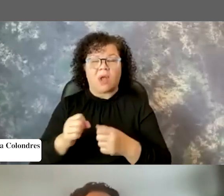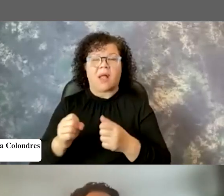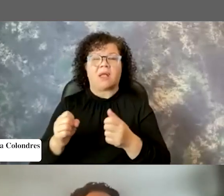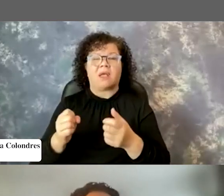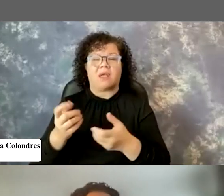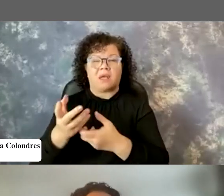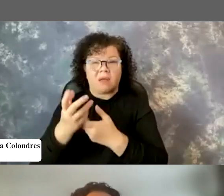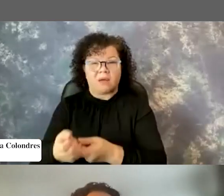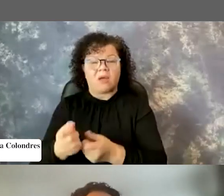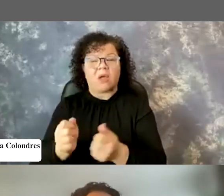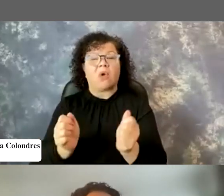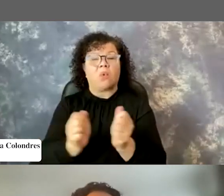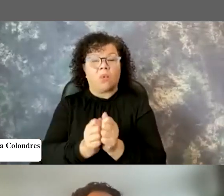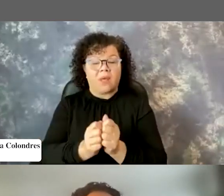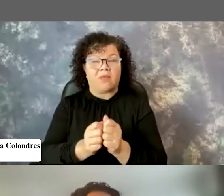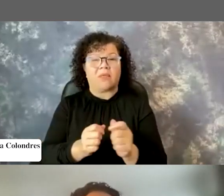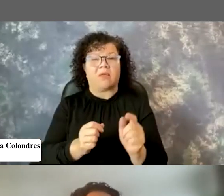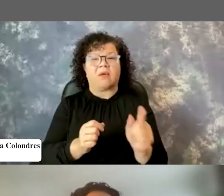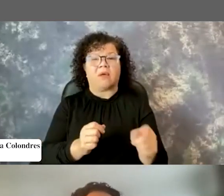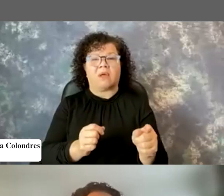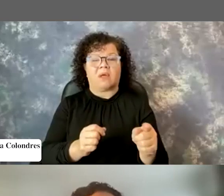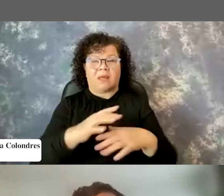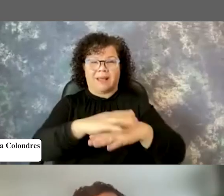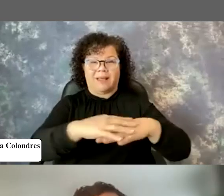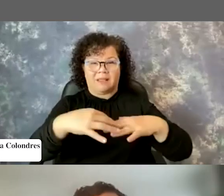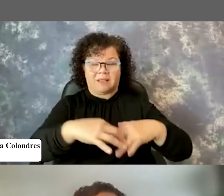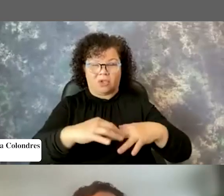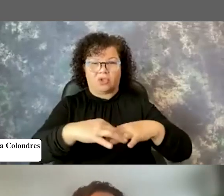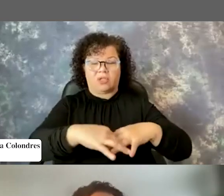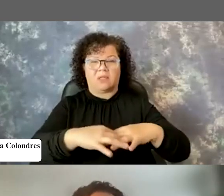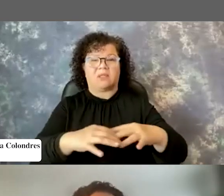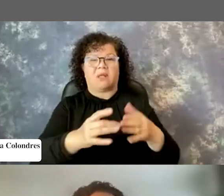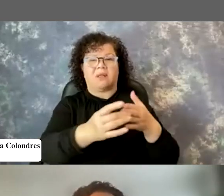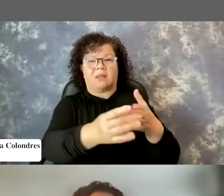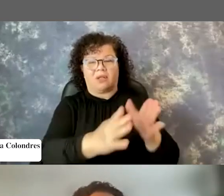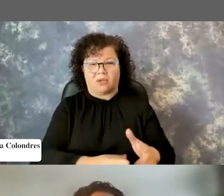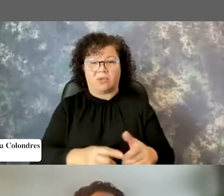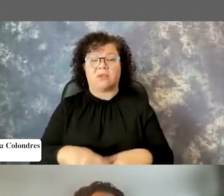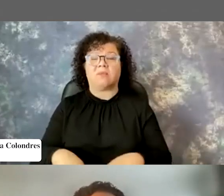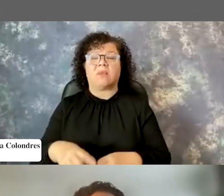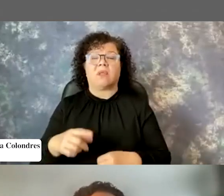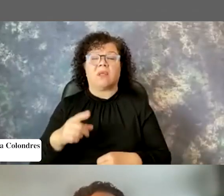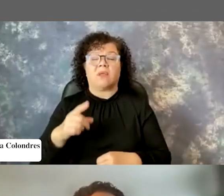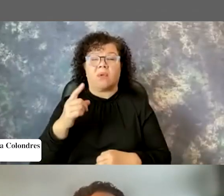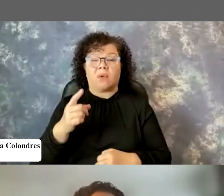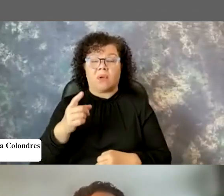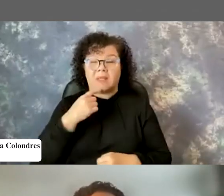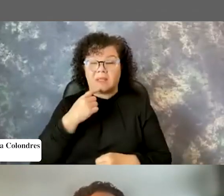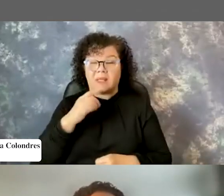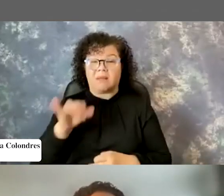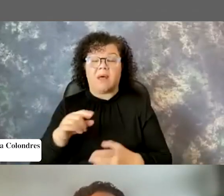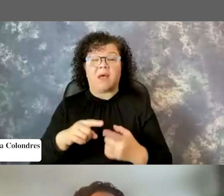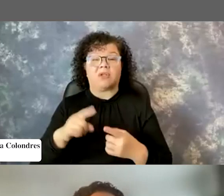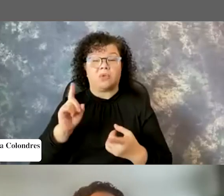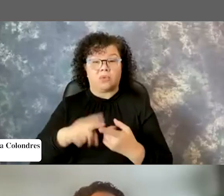in philanthropy. One of our values is the 7-generation principle, which acknowledges that in order